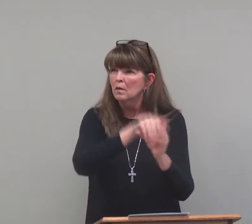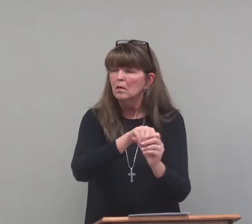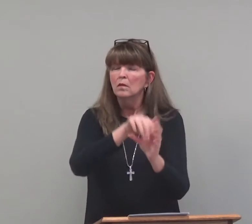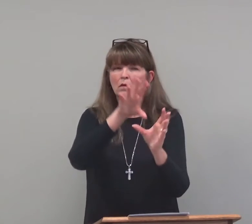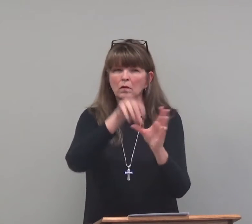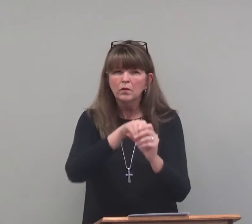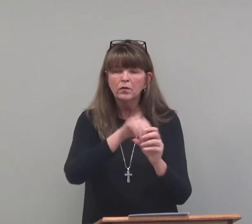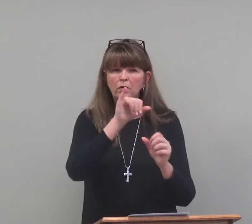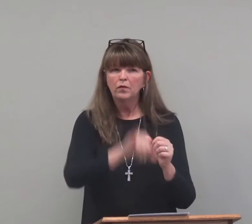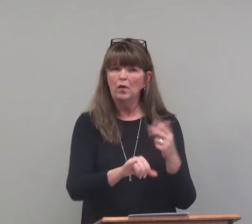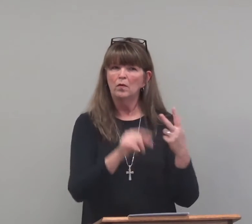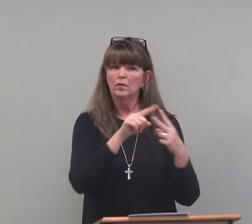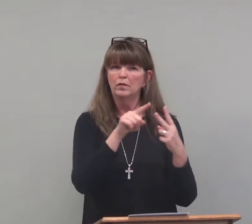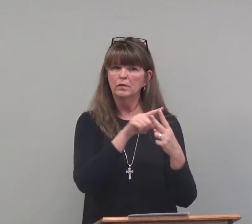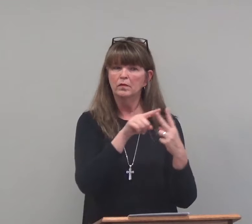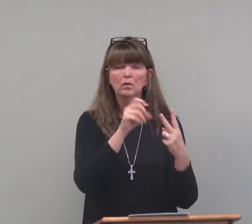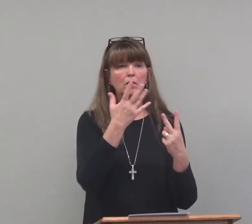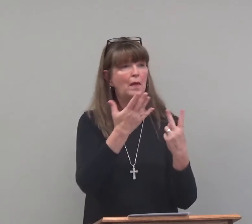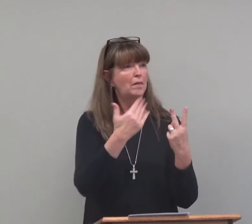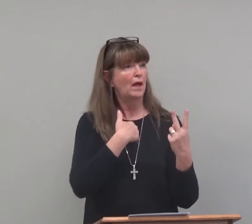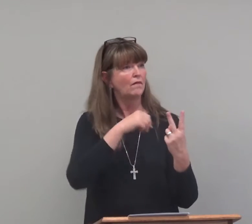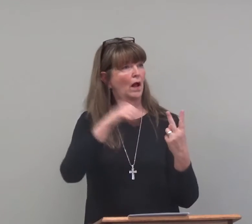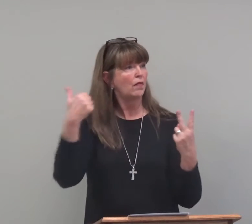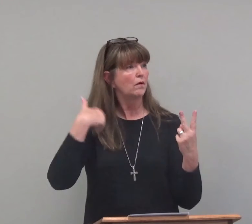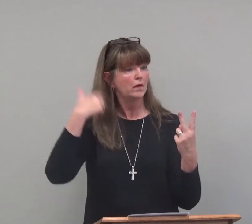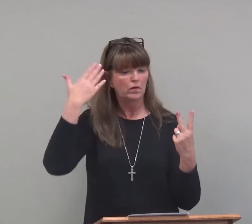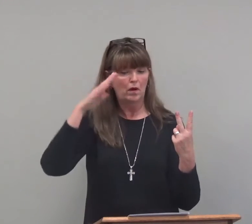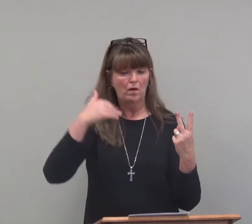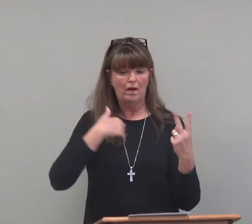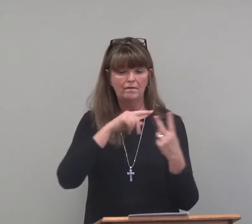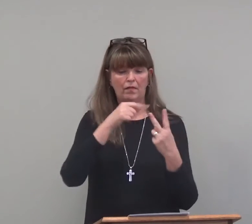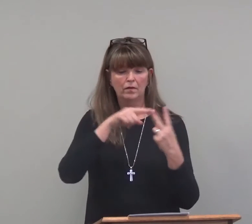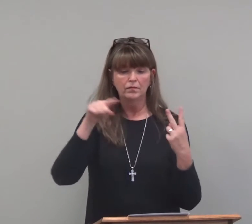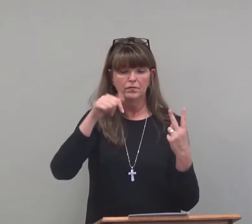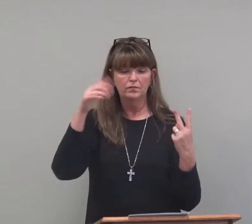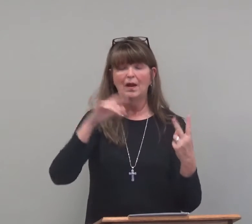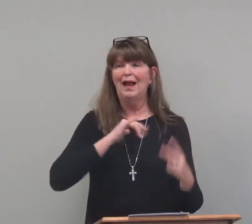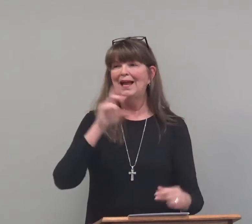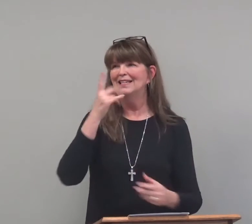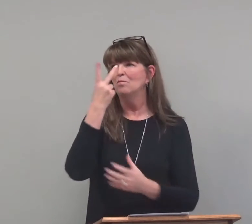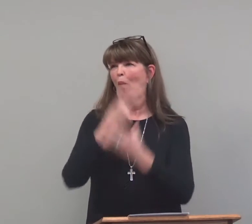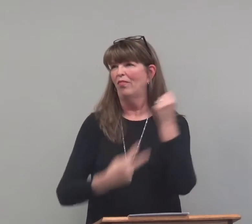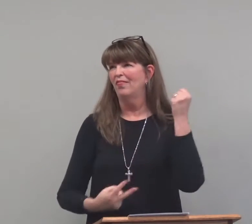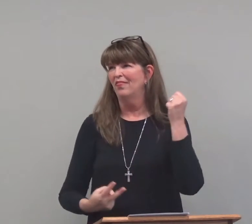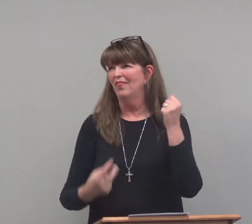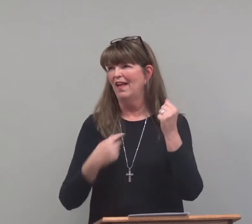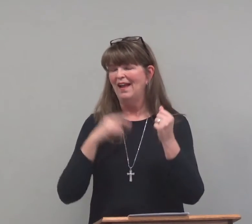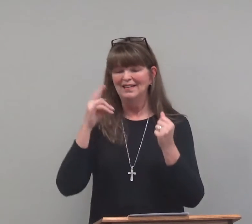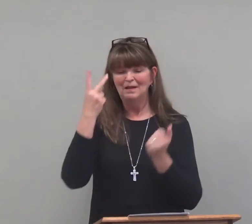people who are now registered in those 2 services, and I don't know if there's any other than them. I have done